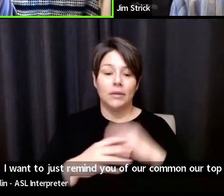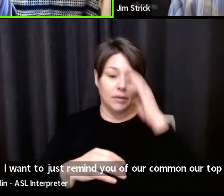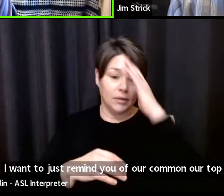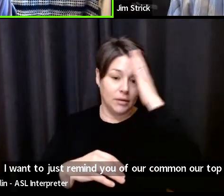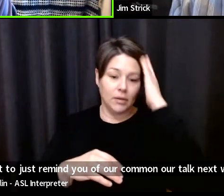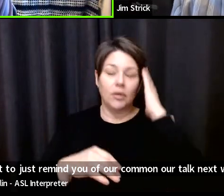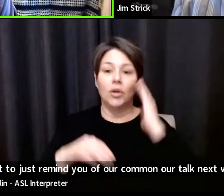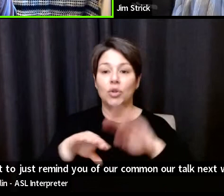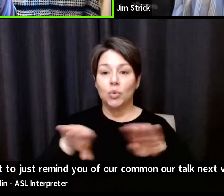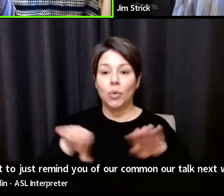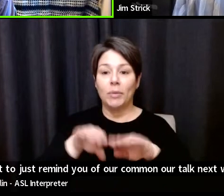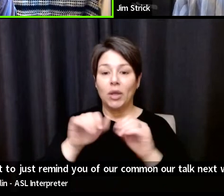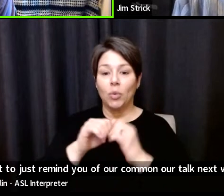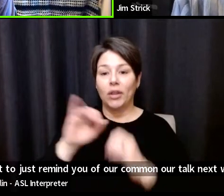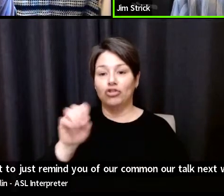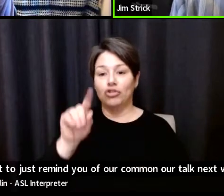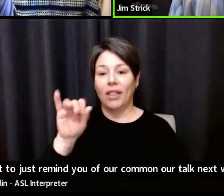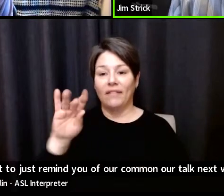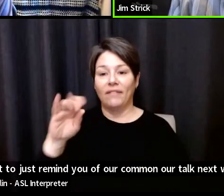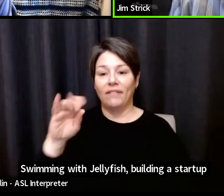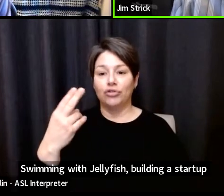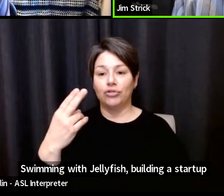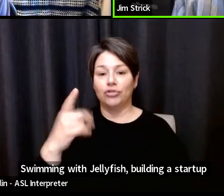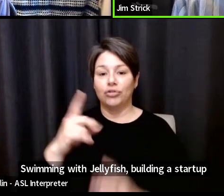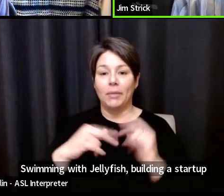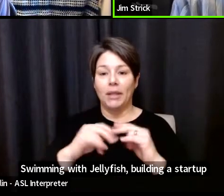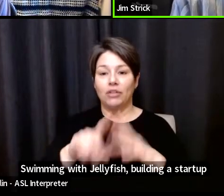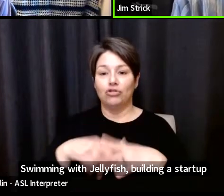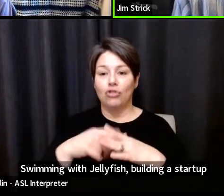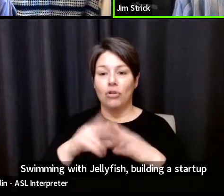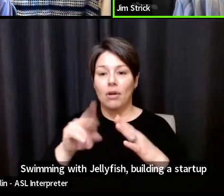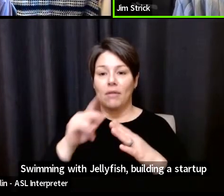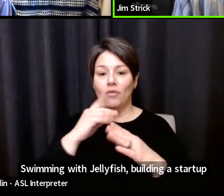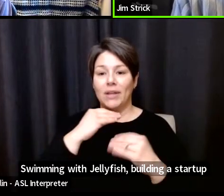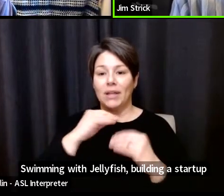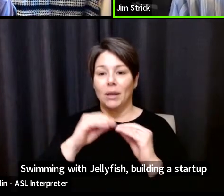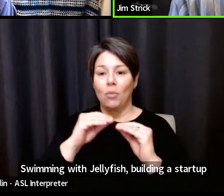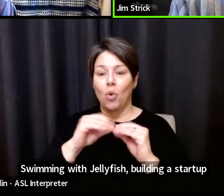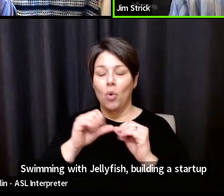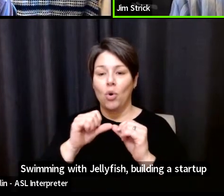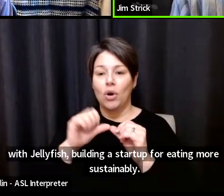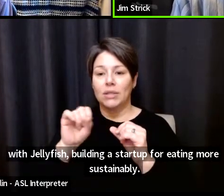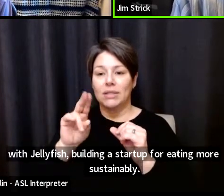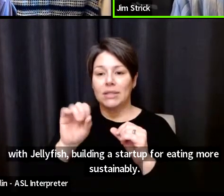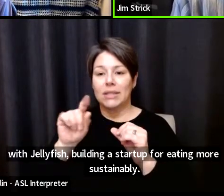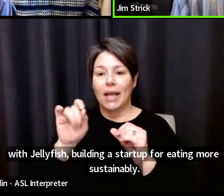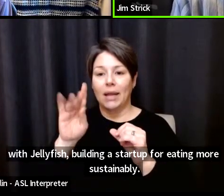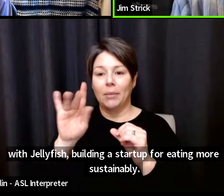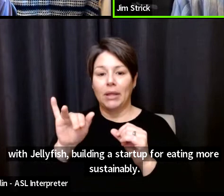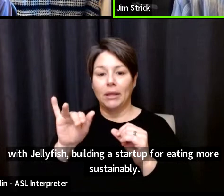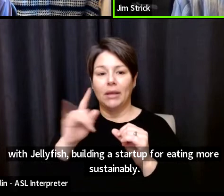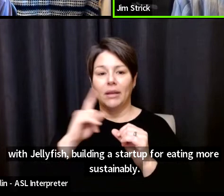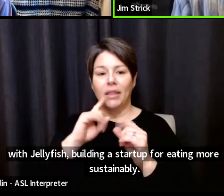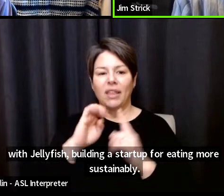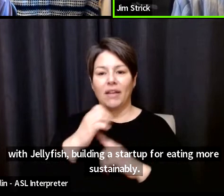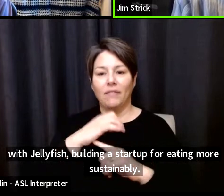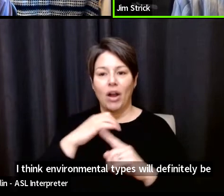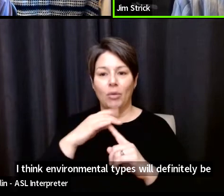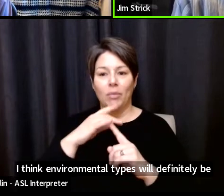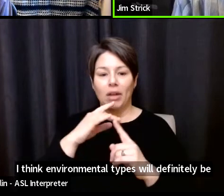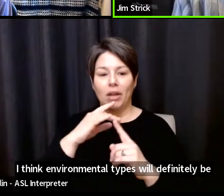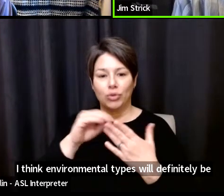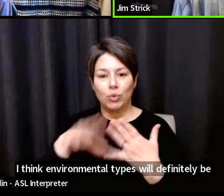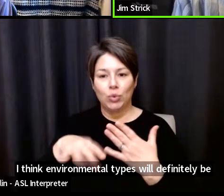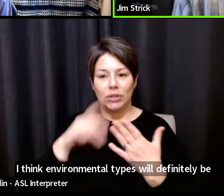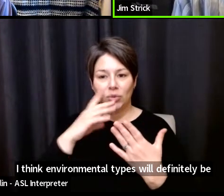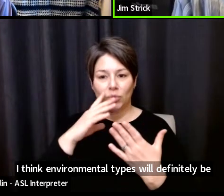Swimming with jellyfish, building a startup for eating more sustainably. I think environmental types will definitely be interested in